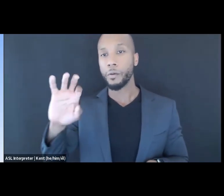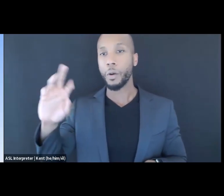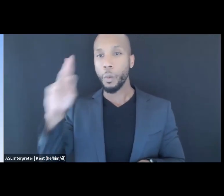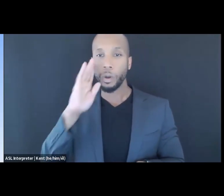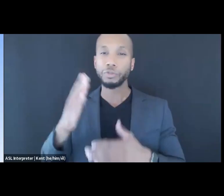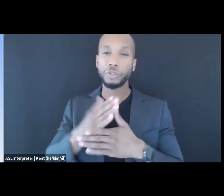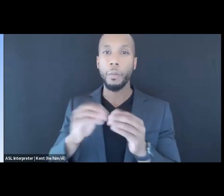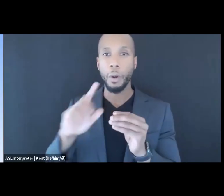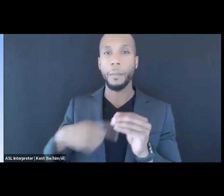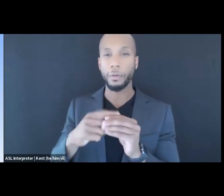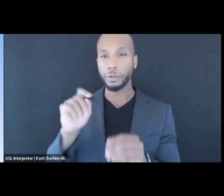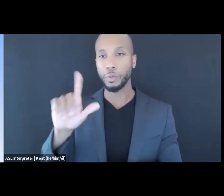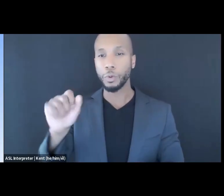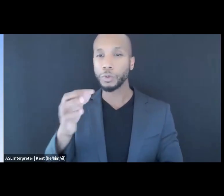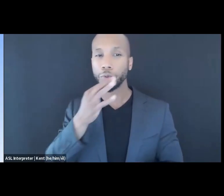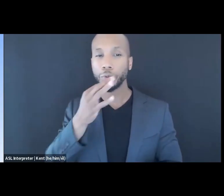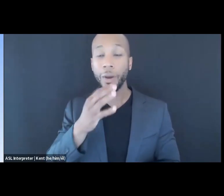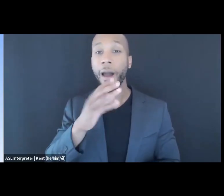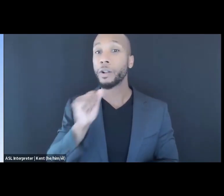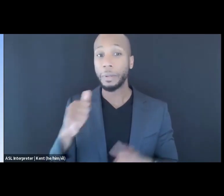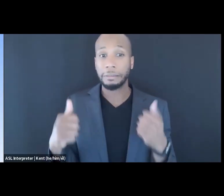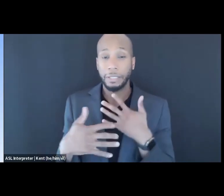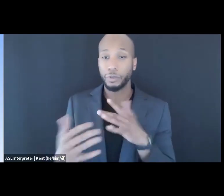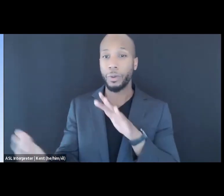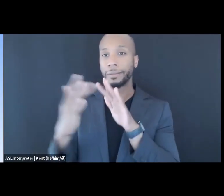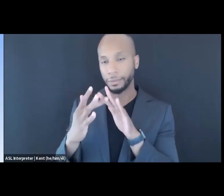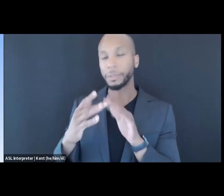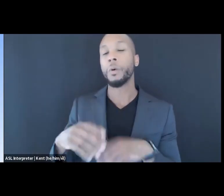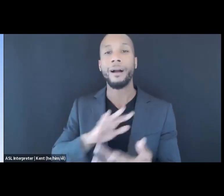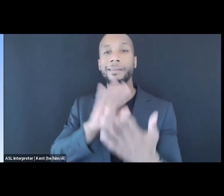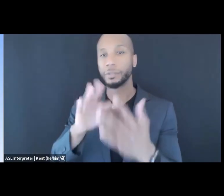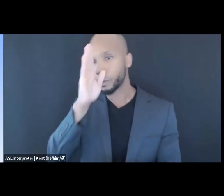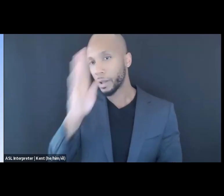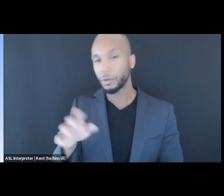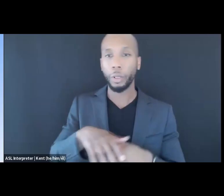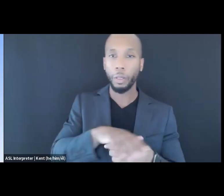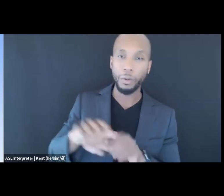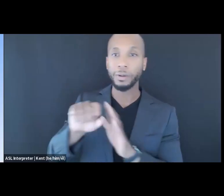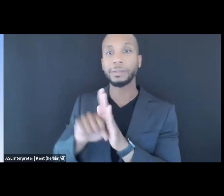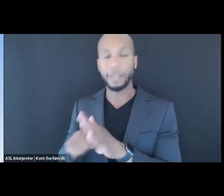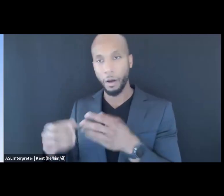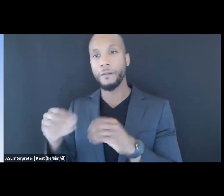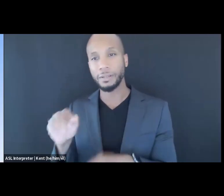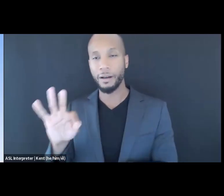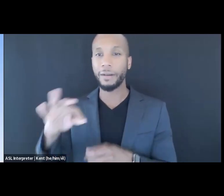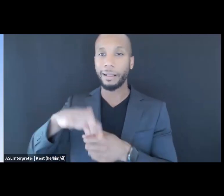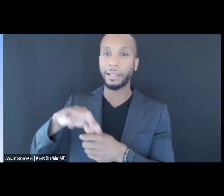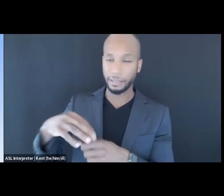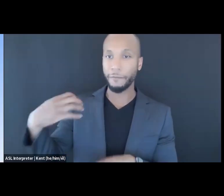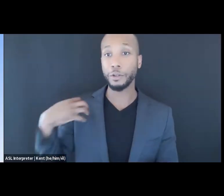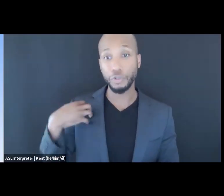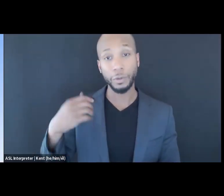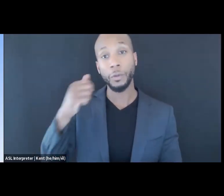these tools with you soon. And don't be afraid to reach out directly to your local and state offices of elected officials. Remember